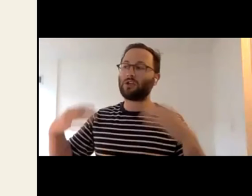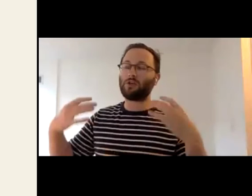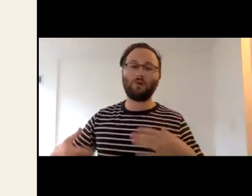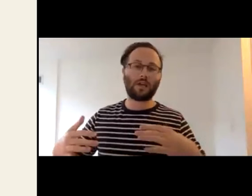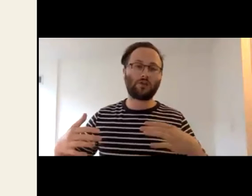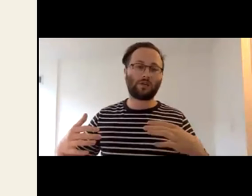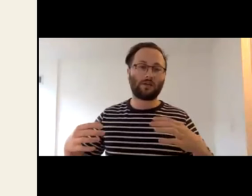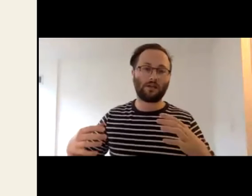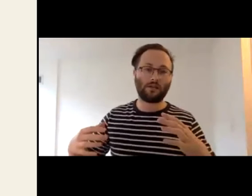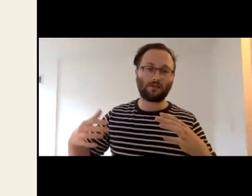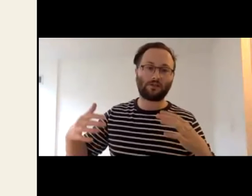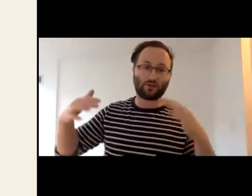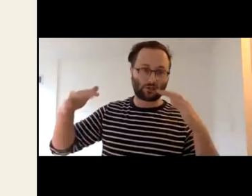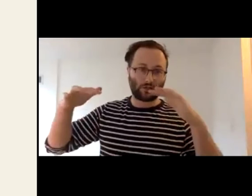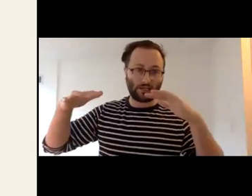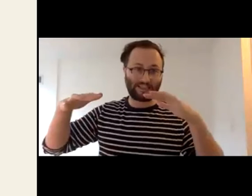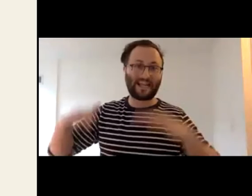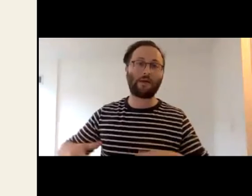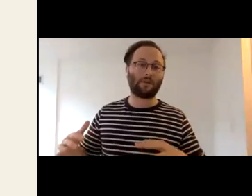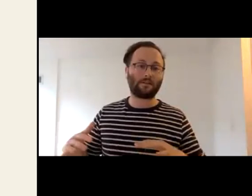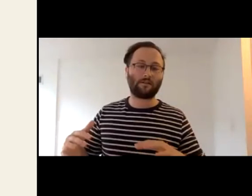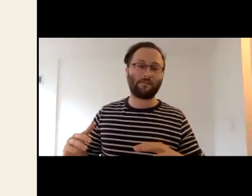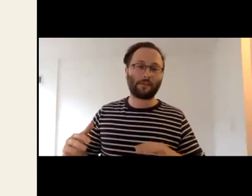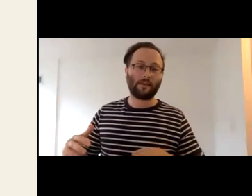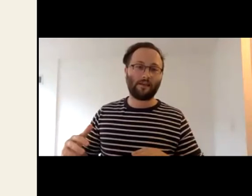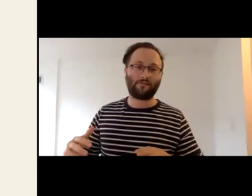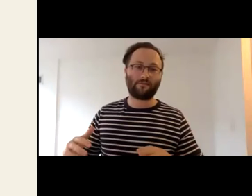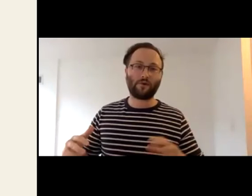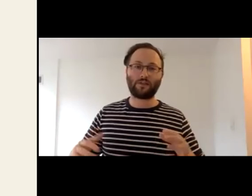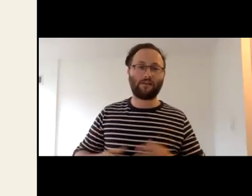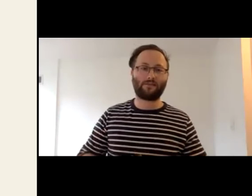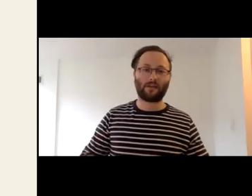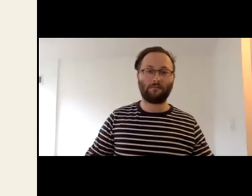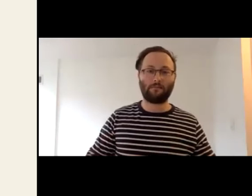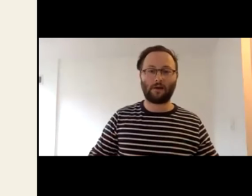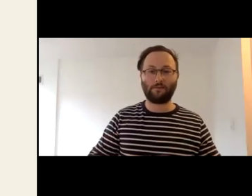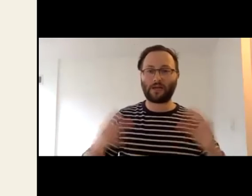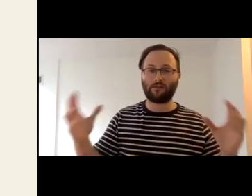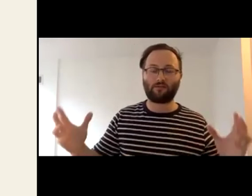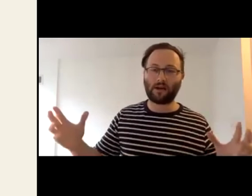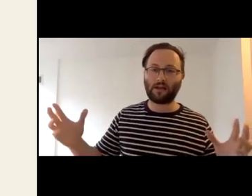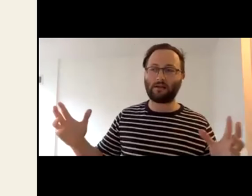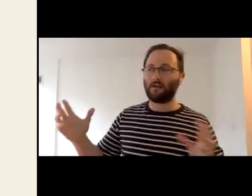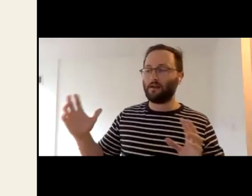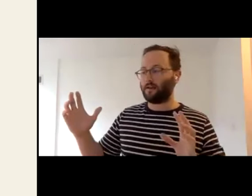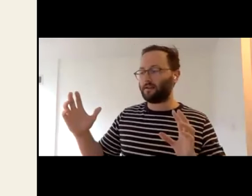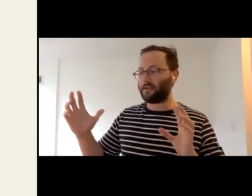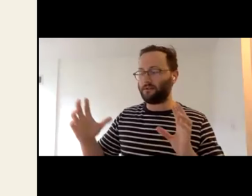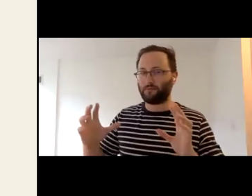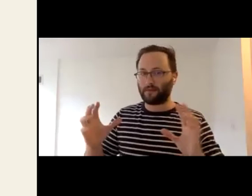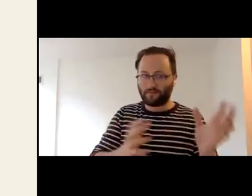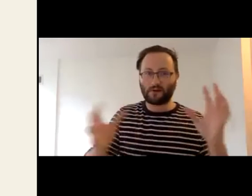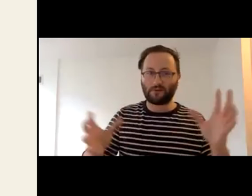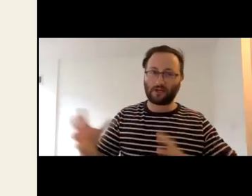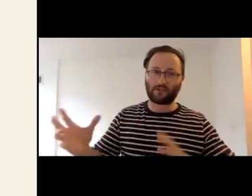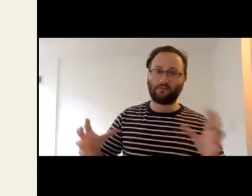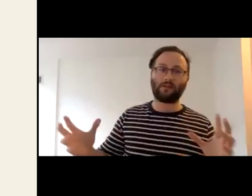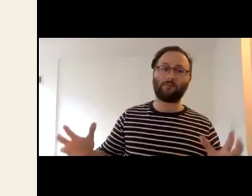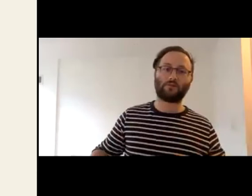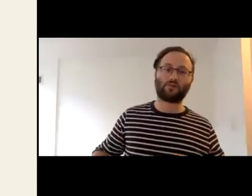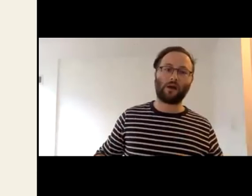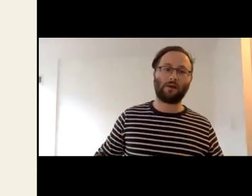So communication is just, it's dampened. If we were to give some objective rating to this very